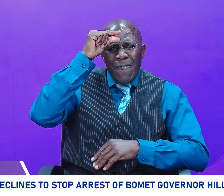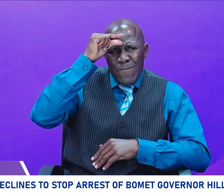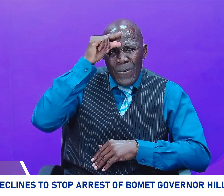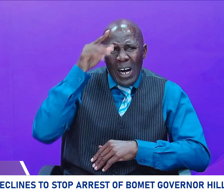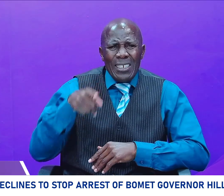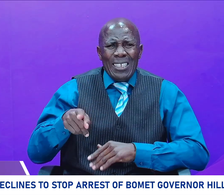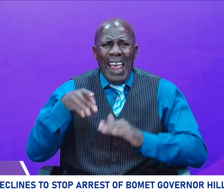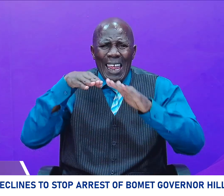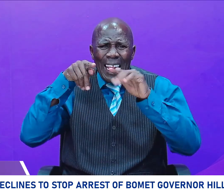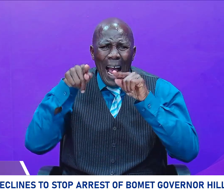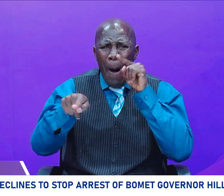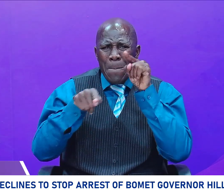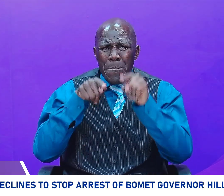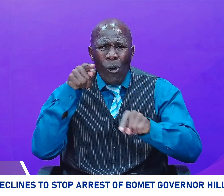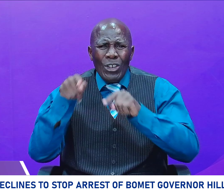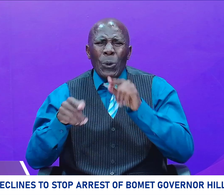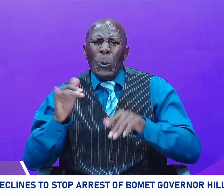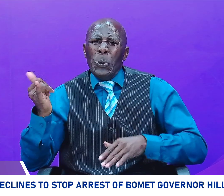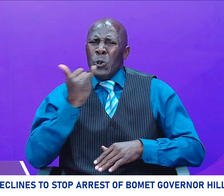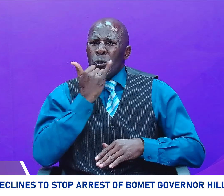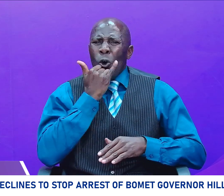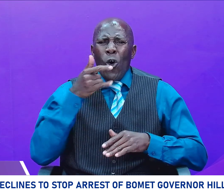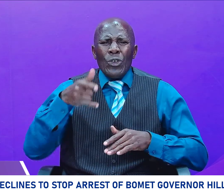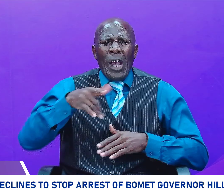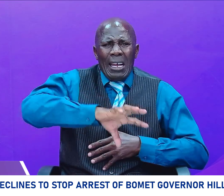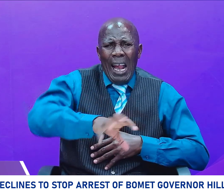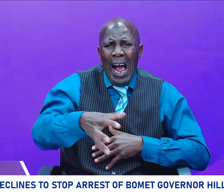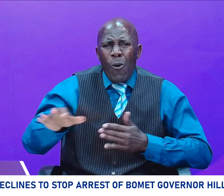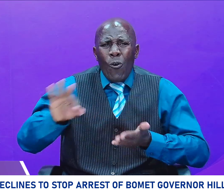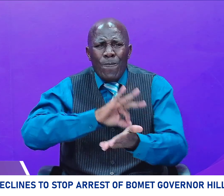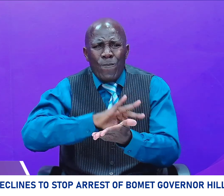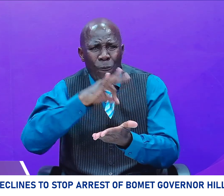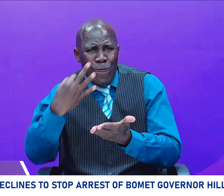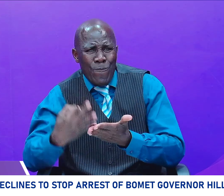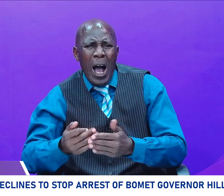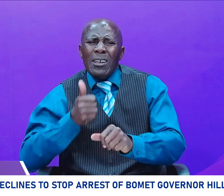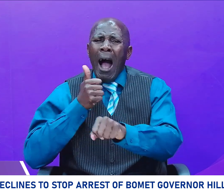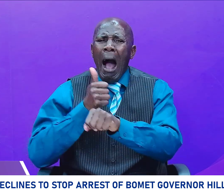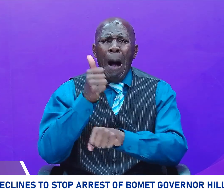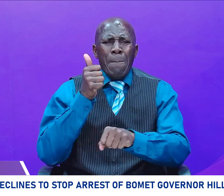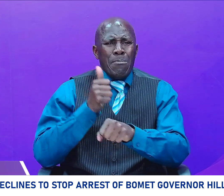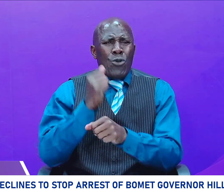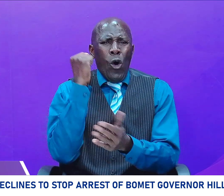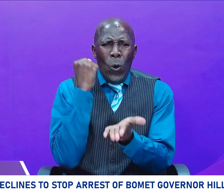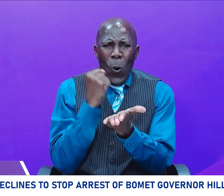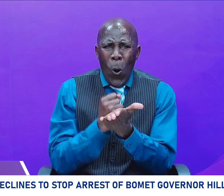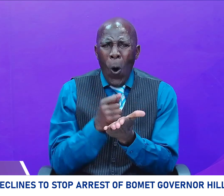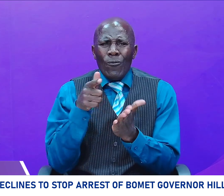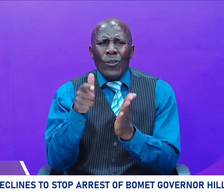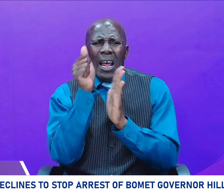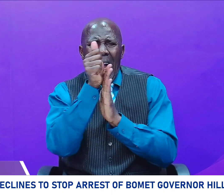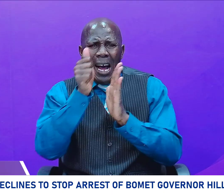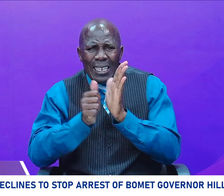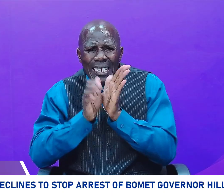The governor is accused of misappropriation of county fund, abuse of office,